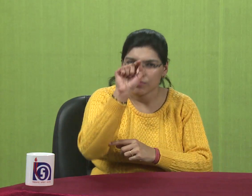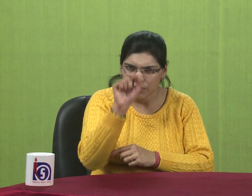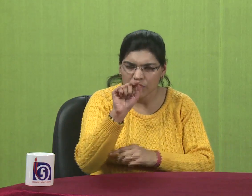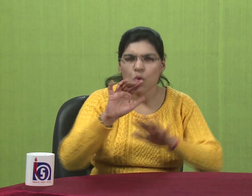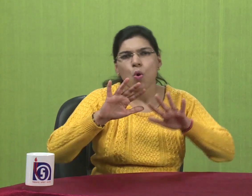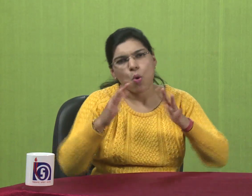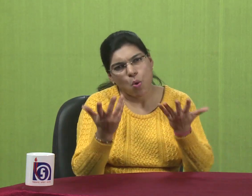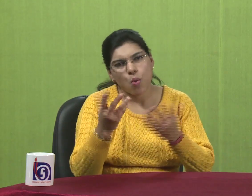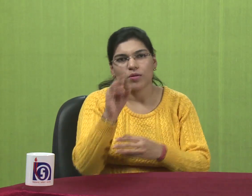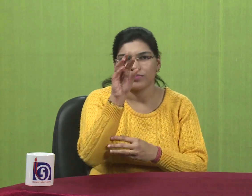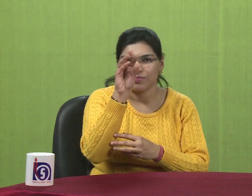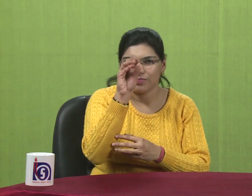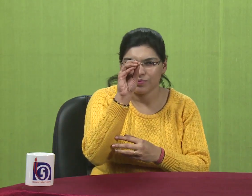drag it further and choose what you want.